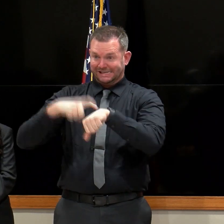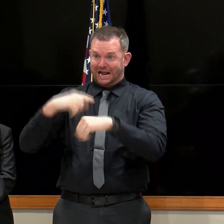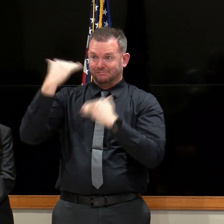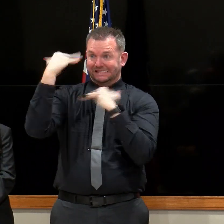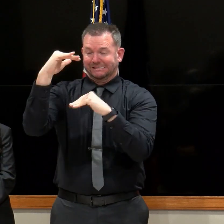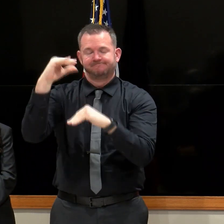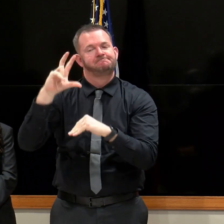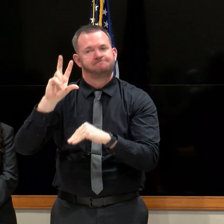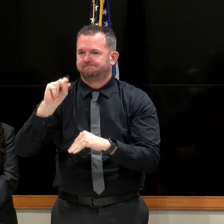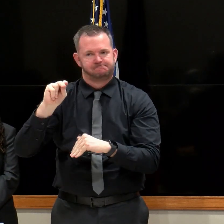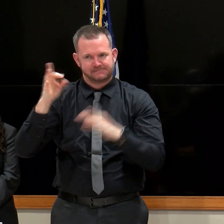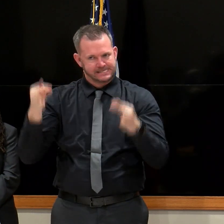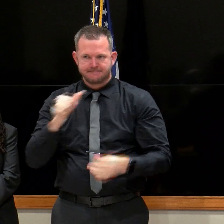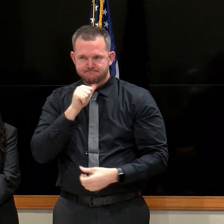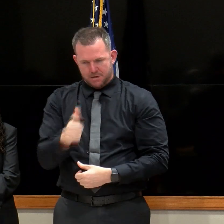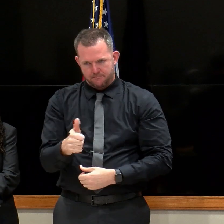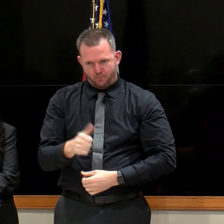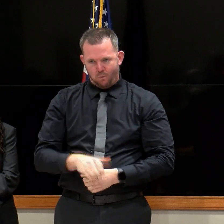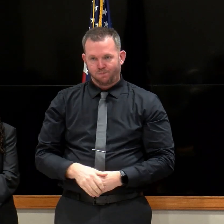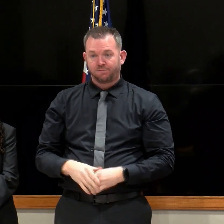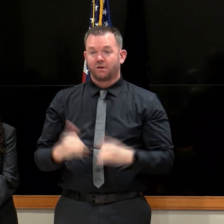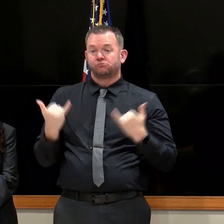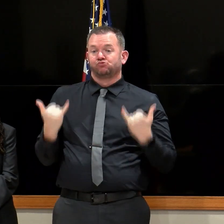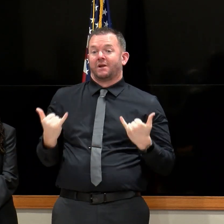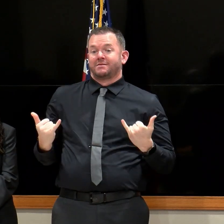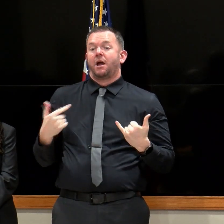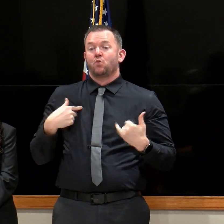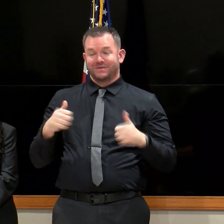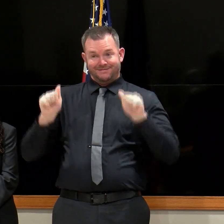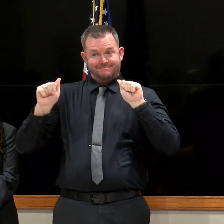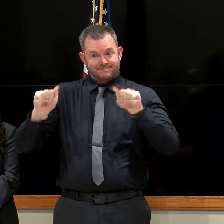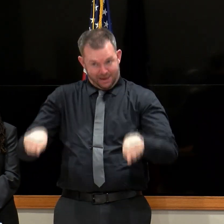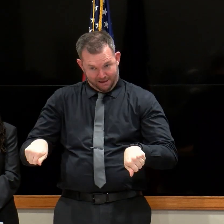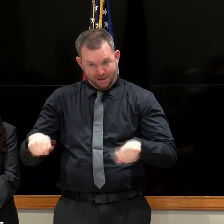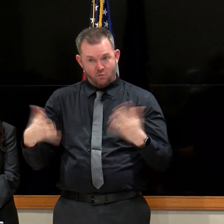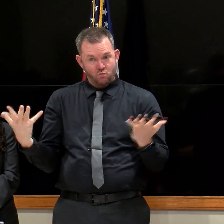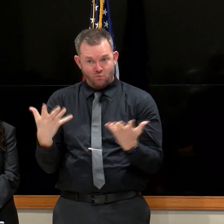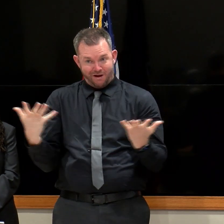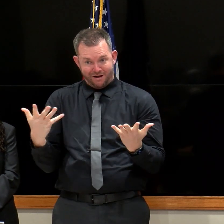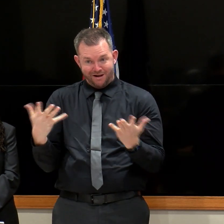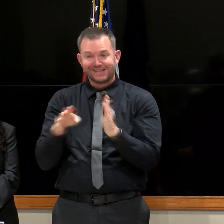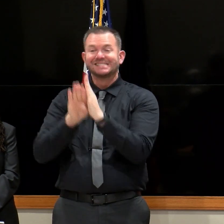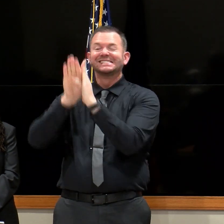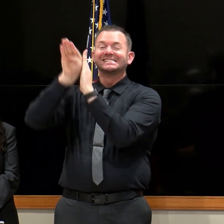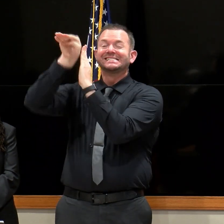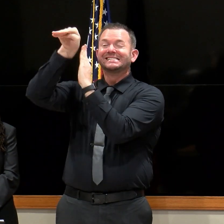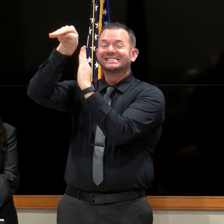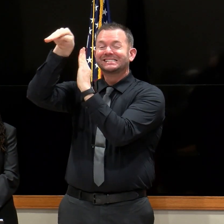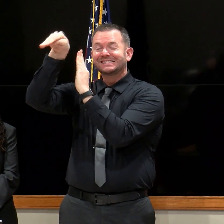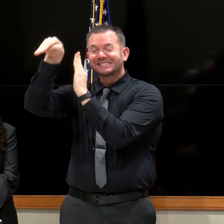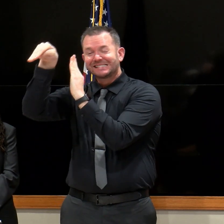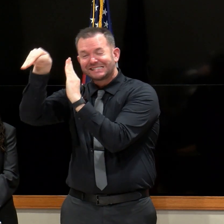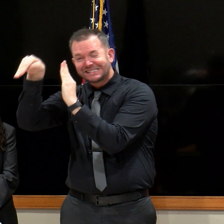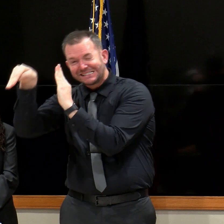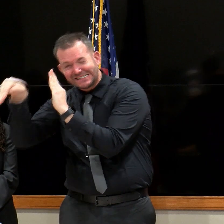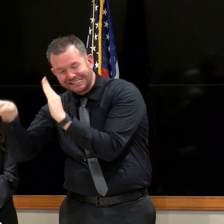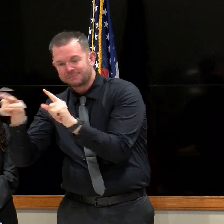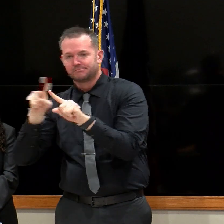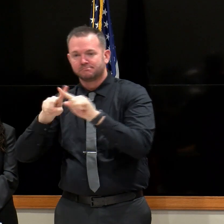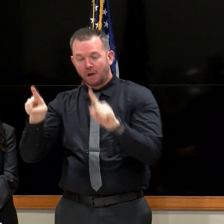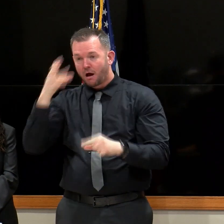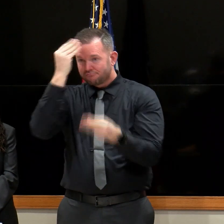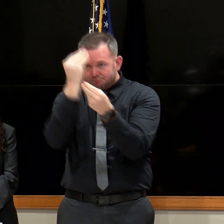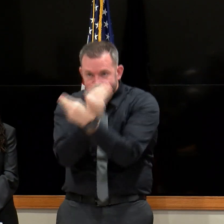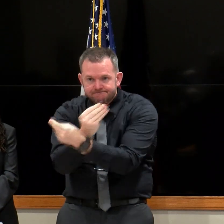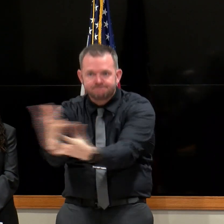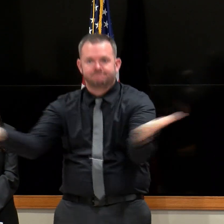Right now, we can turn things around. That being said, we are not ruling out a curfew in the future,